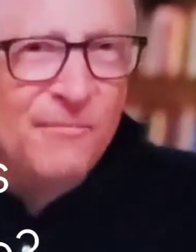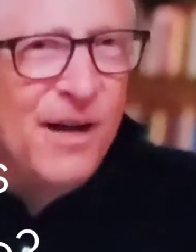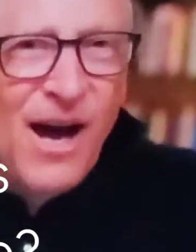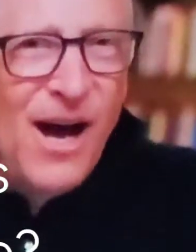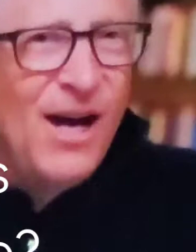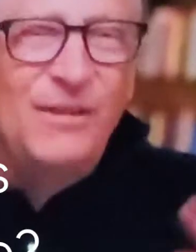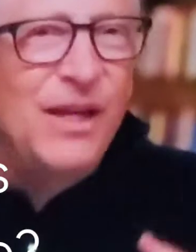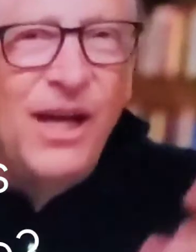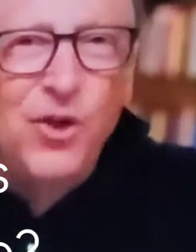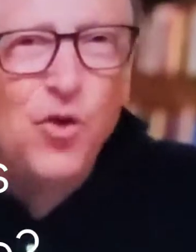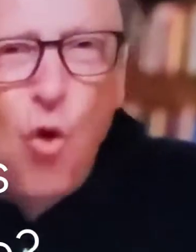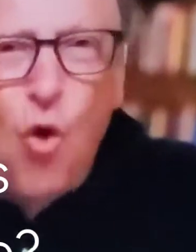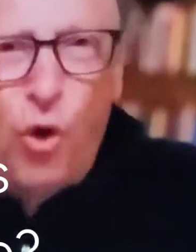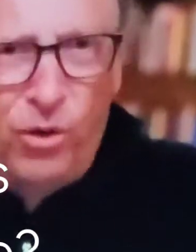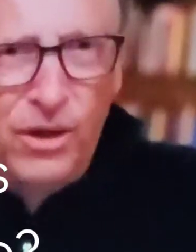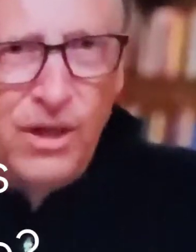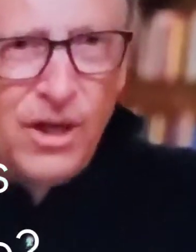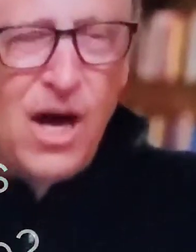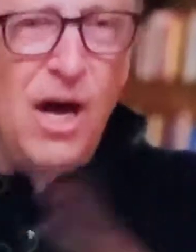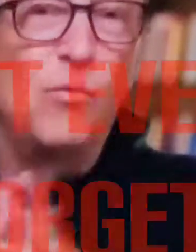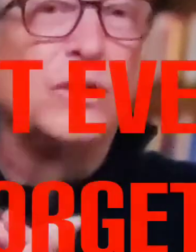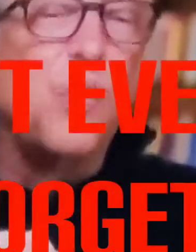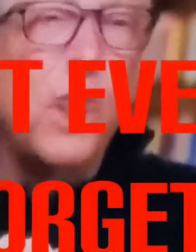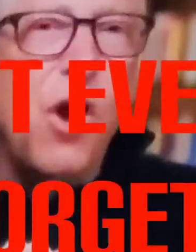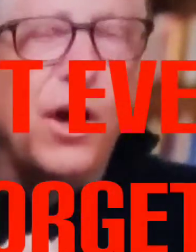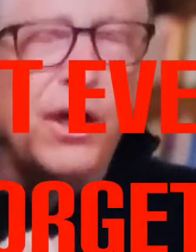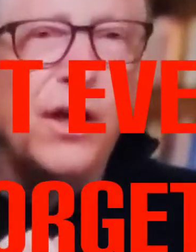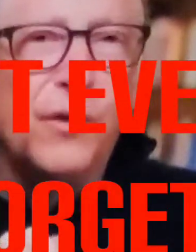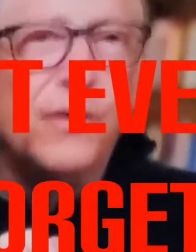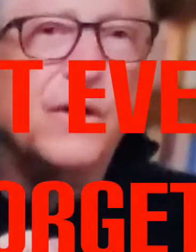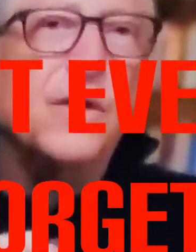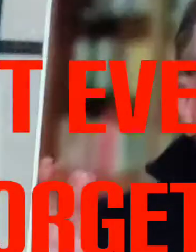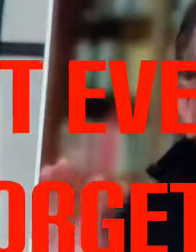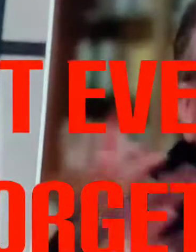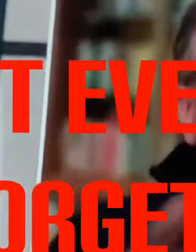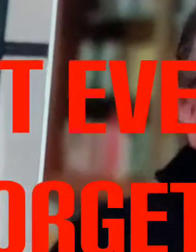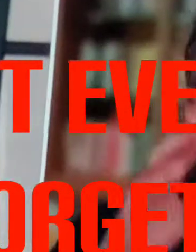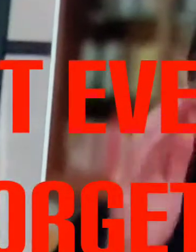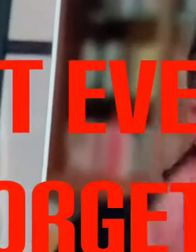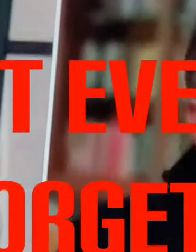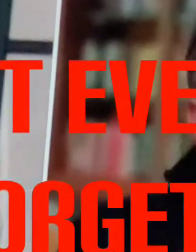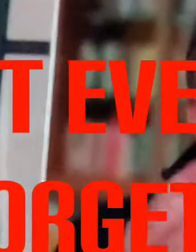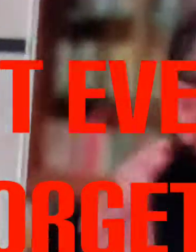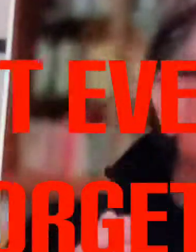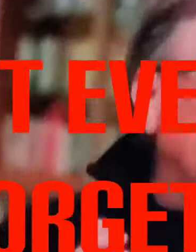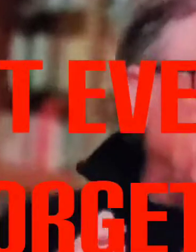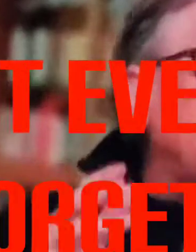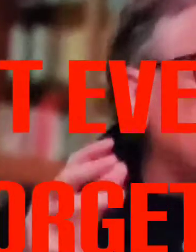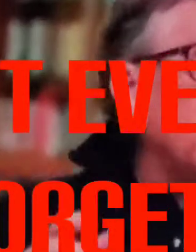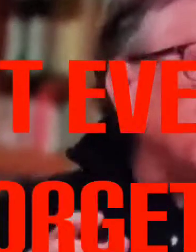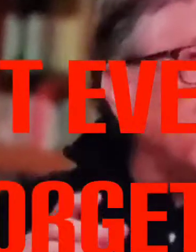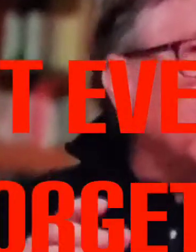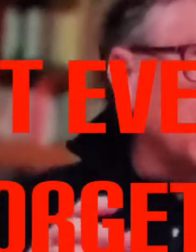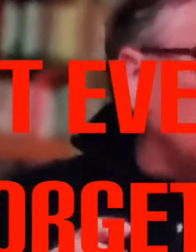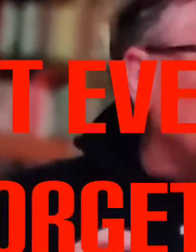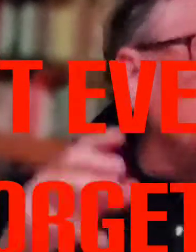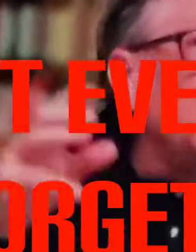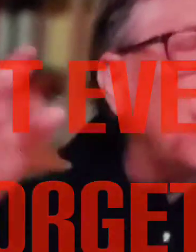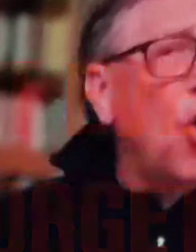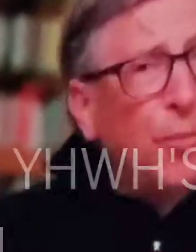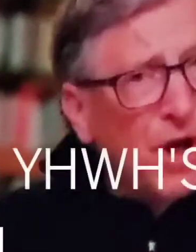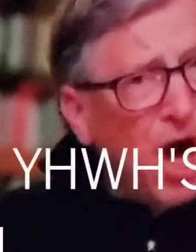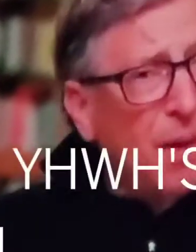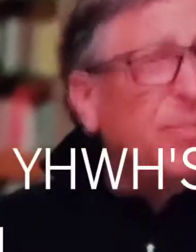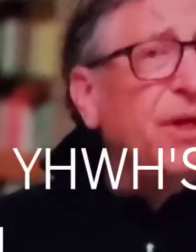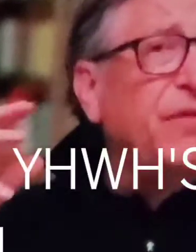sad to say, ignore what's going on here. There will be the ability, particularly in rich